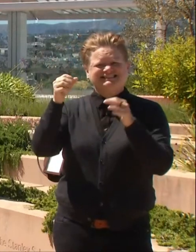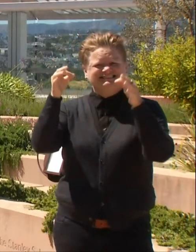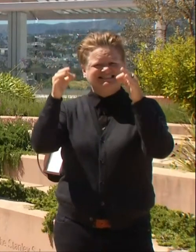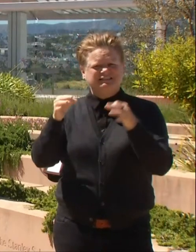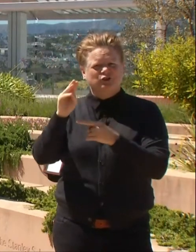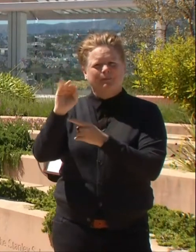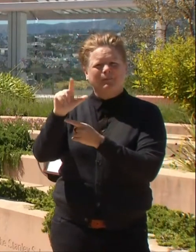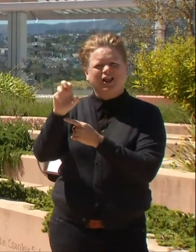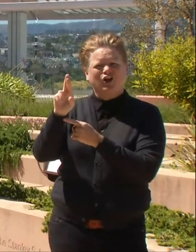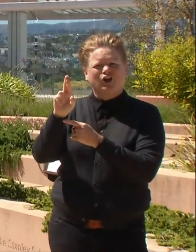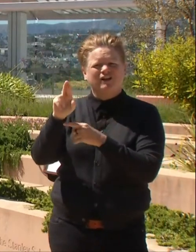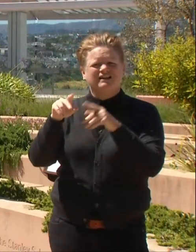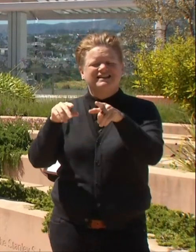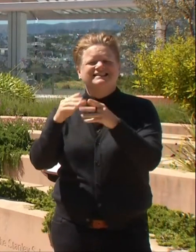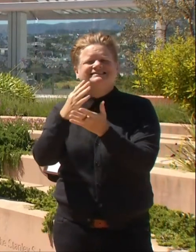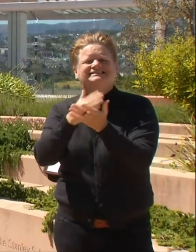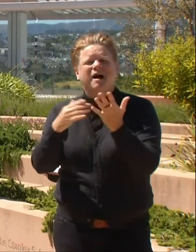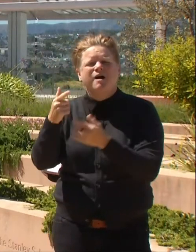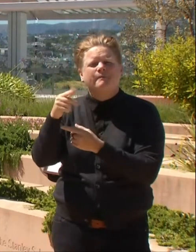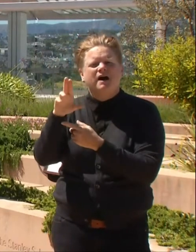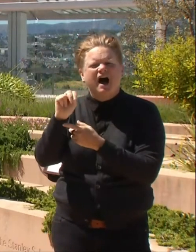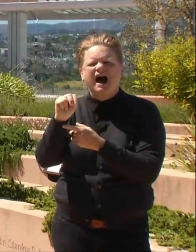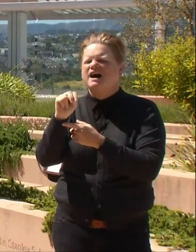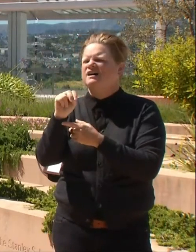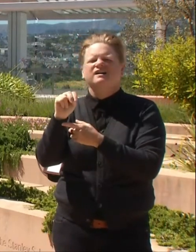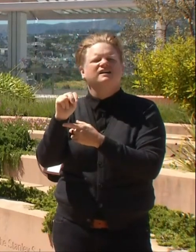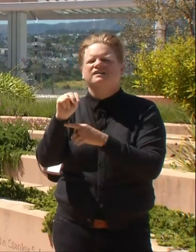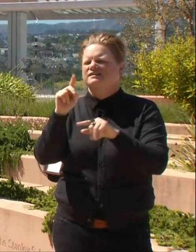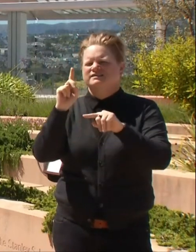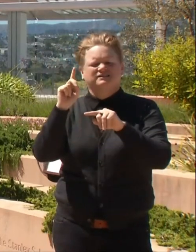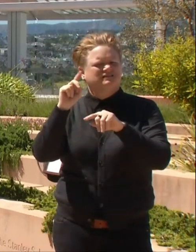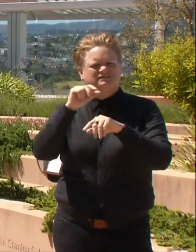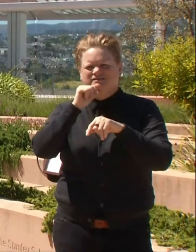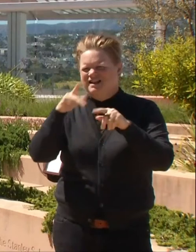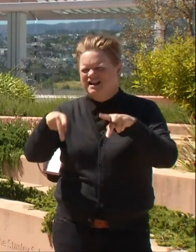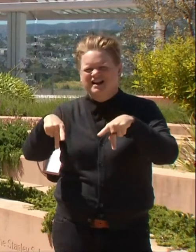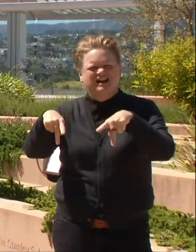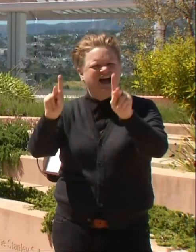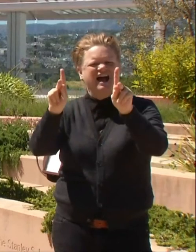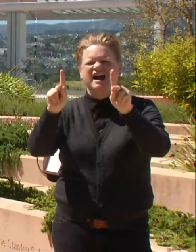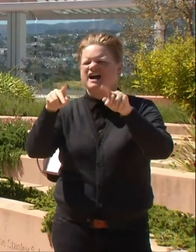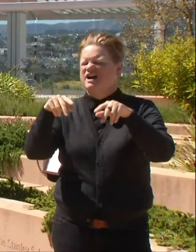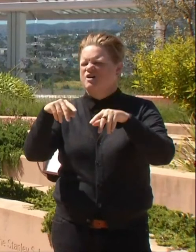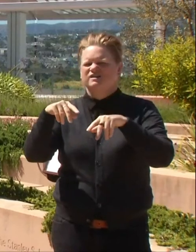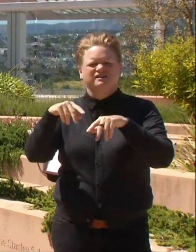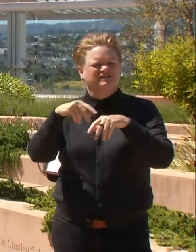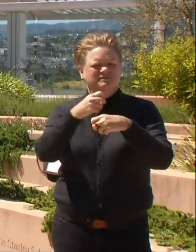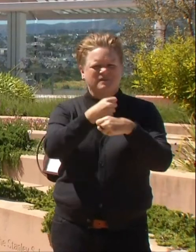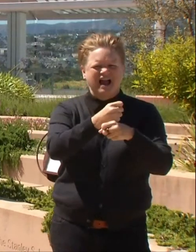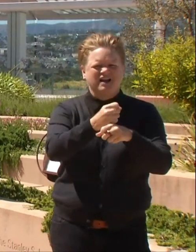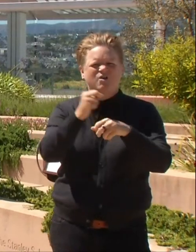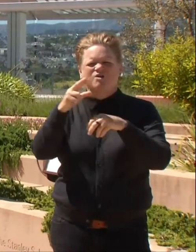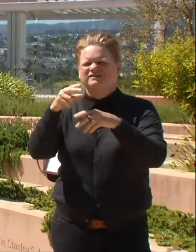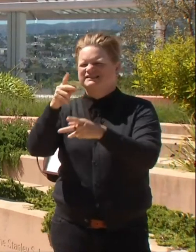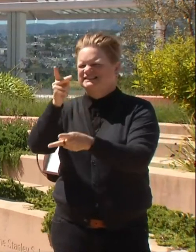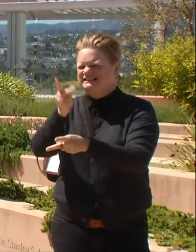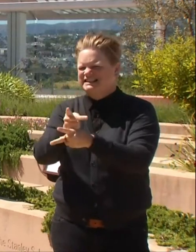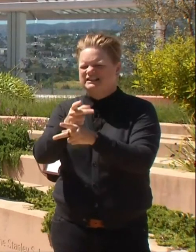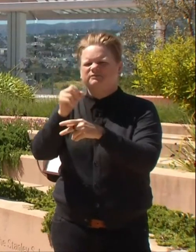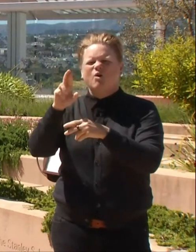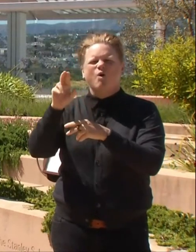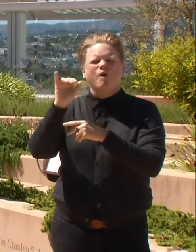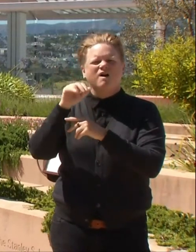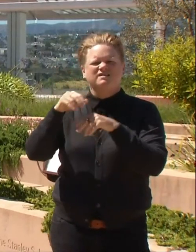guns that cannot be sold, manufactured, possessed. Machine guns, short-barreled shotguns. We